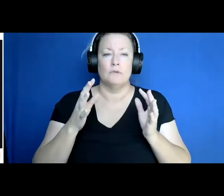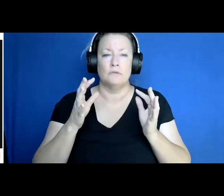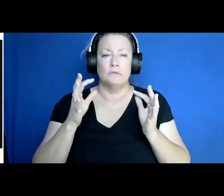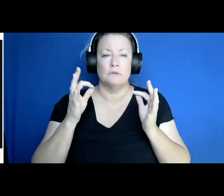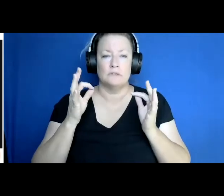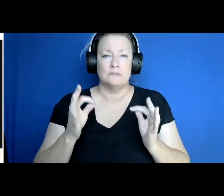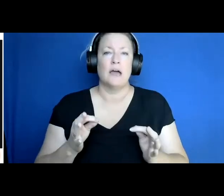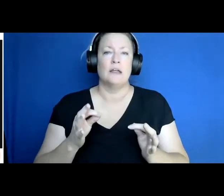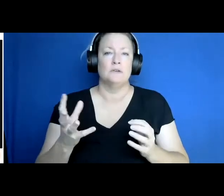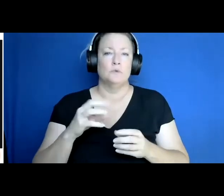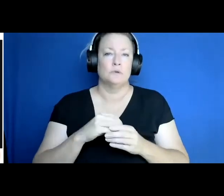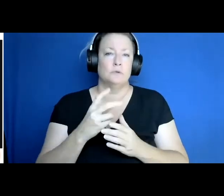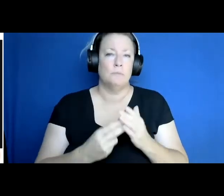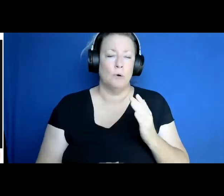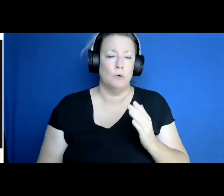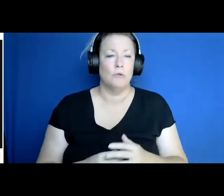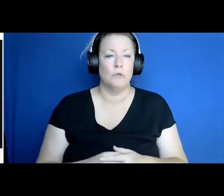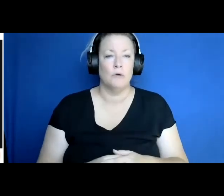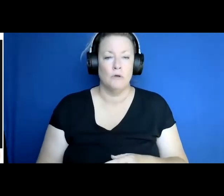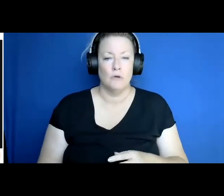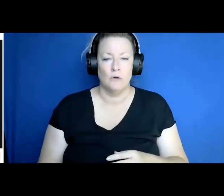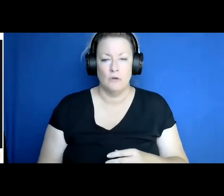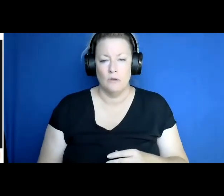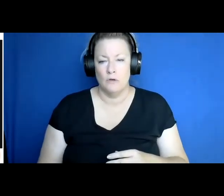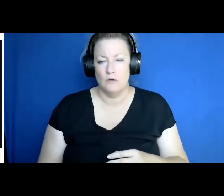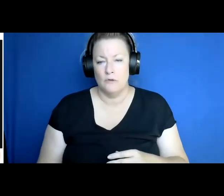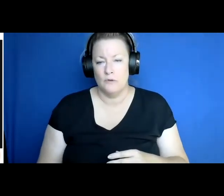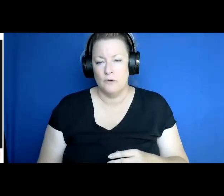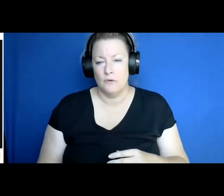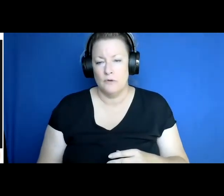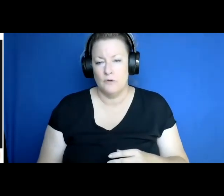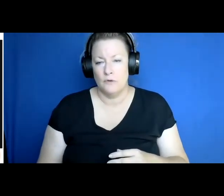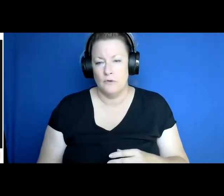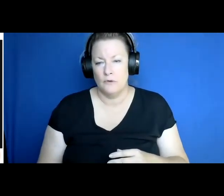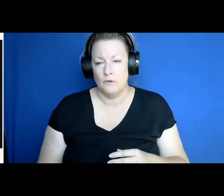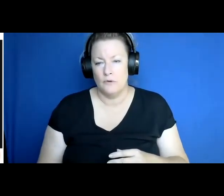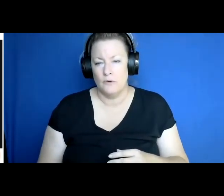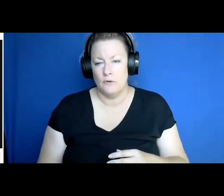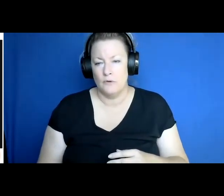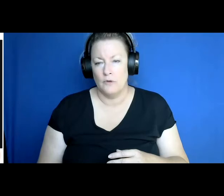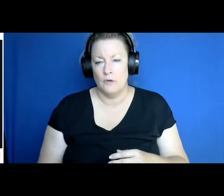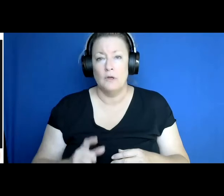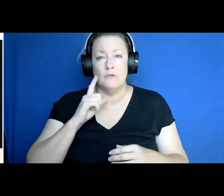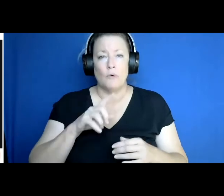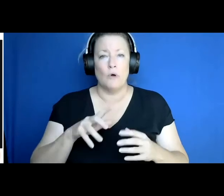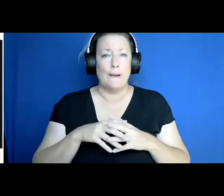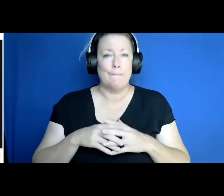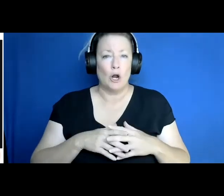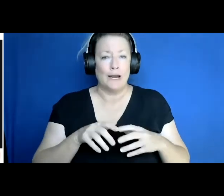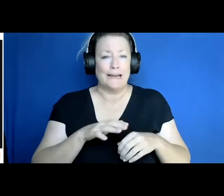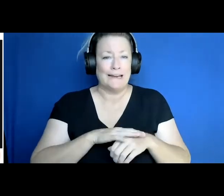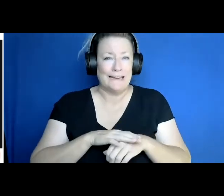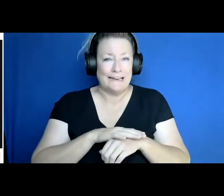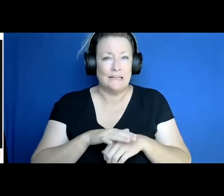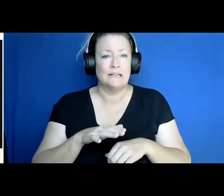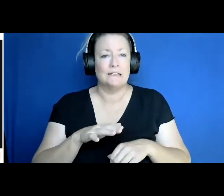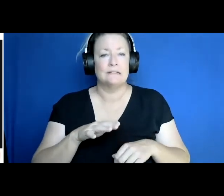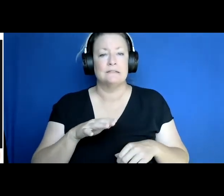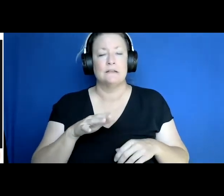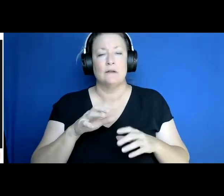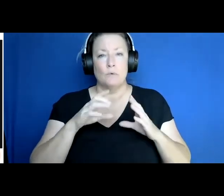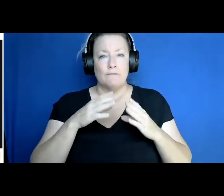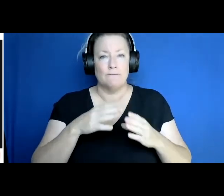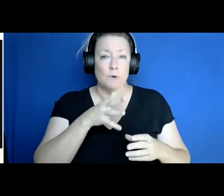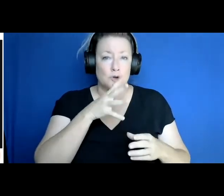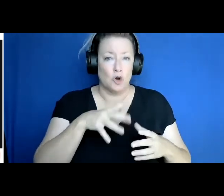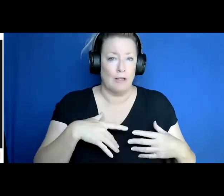both. So for American Indians and Alaska Natives, this analysis will focus on the maternal health and prematurity period